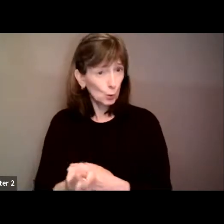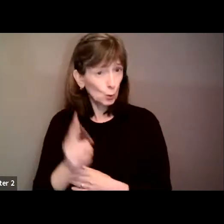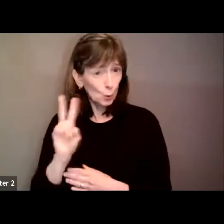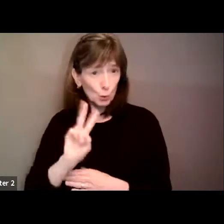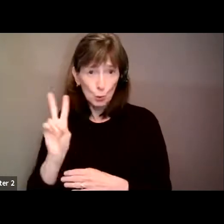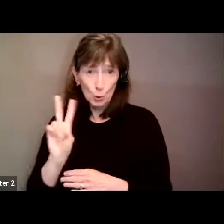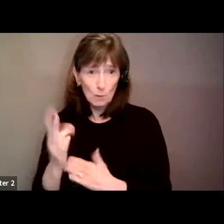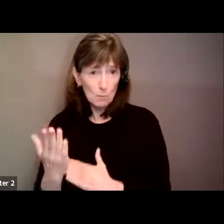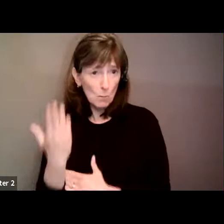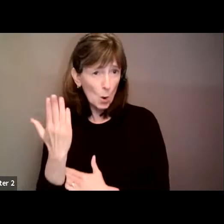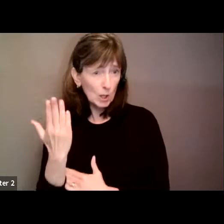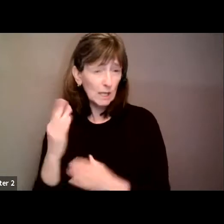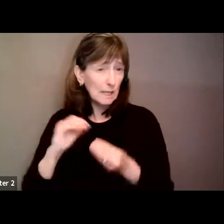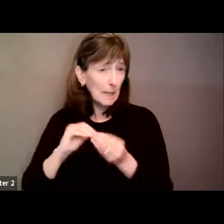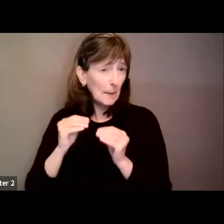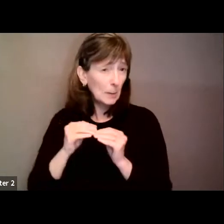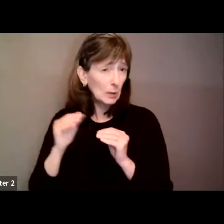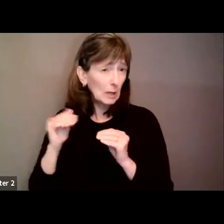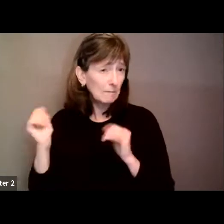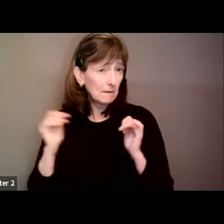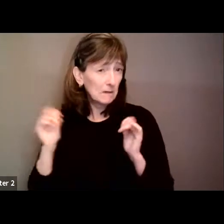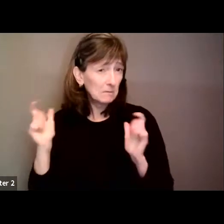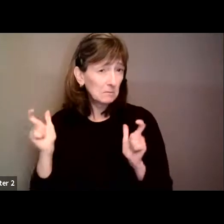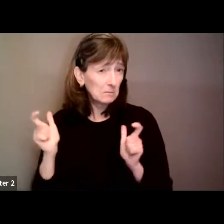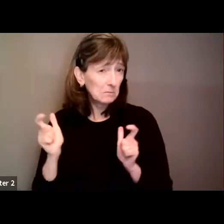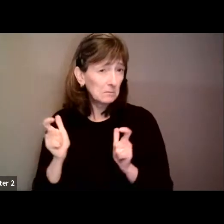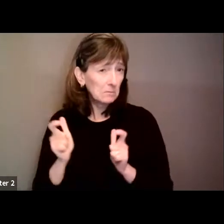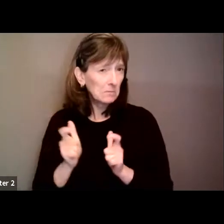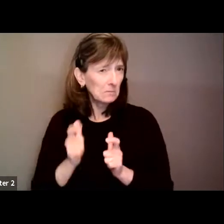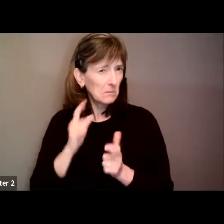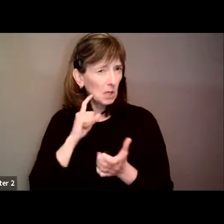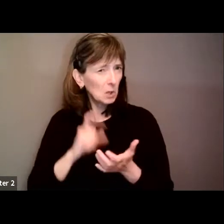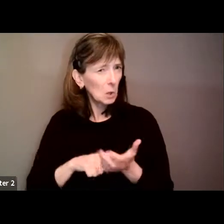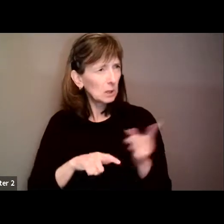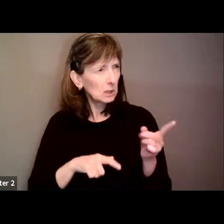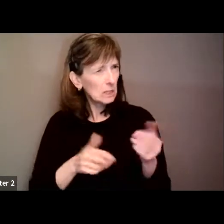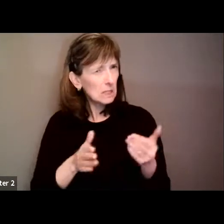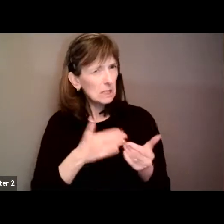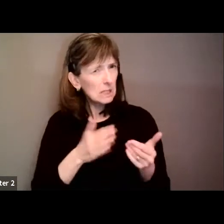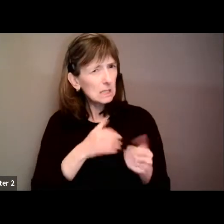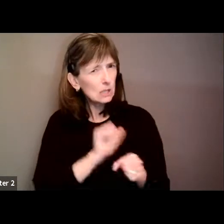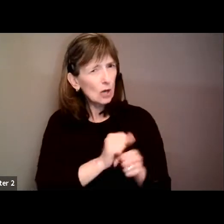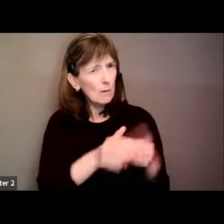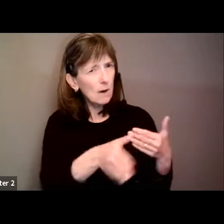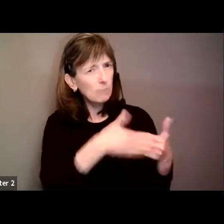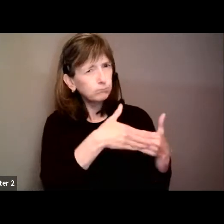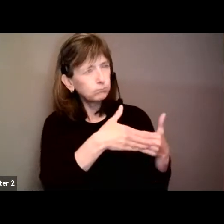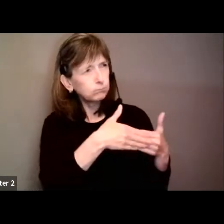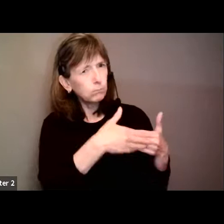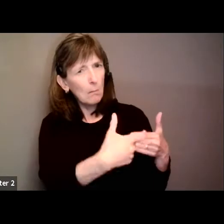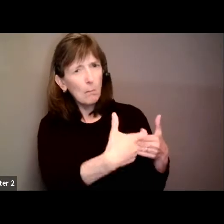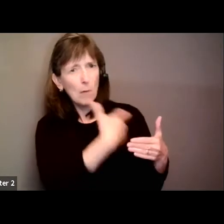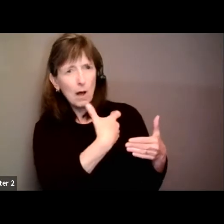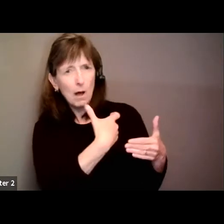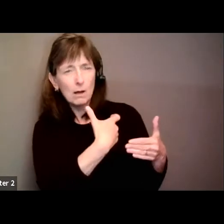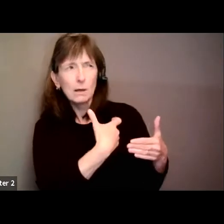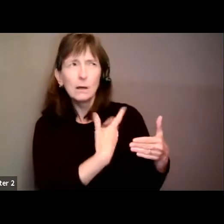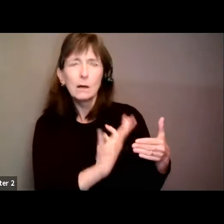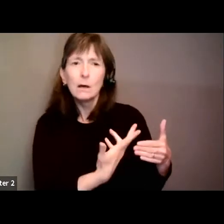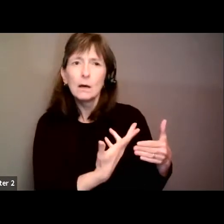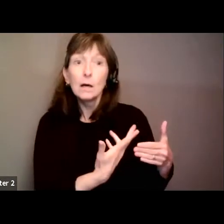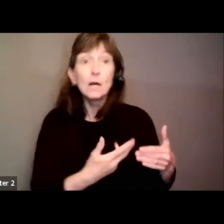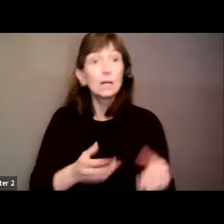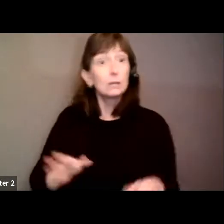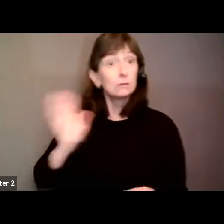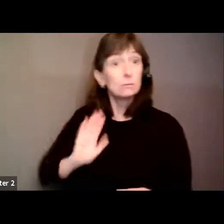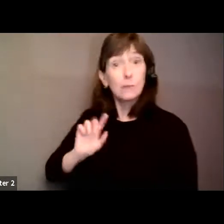dwindling, I realized how easy it was for them to shut the door on us. When we look to history for lessons on the dismantling